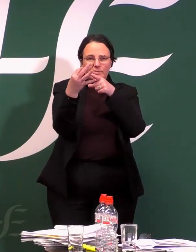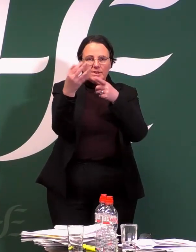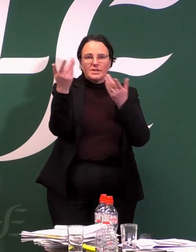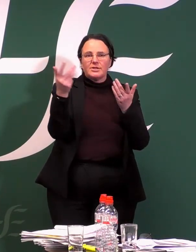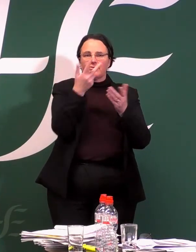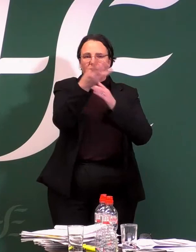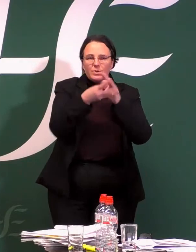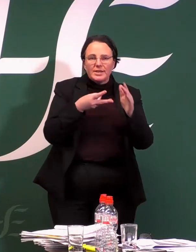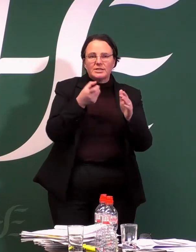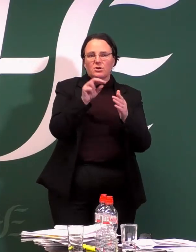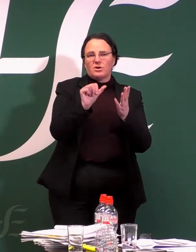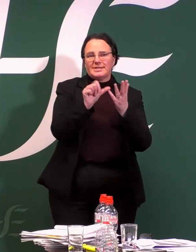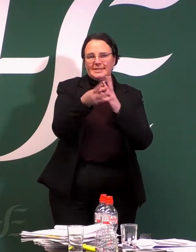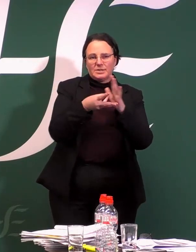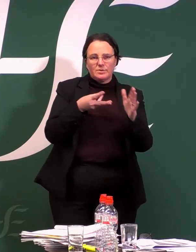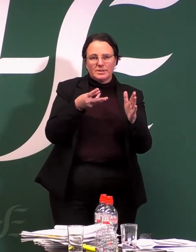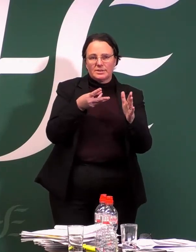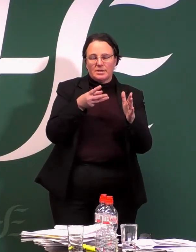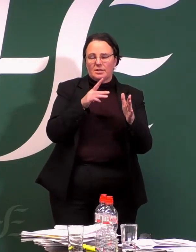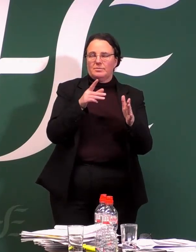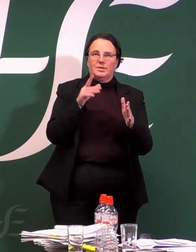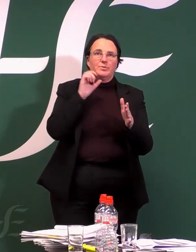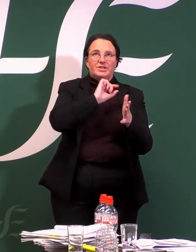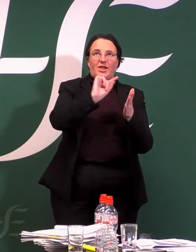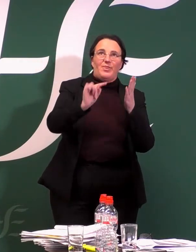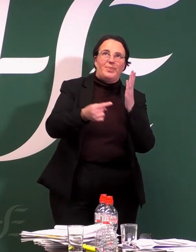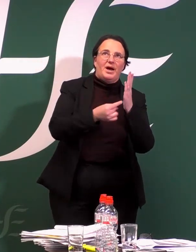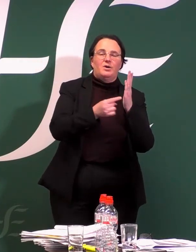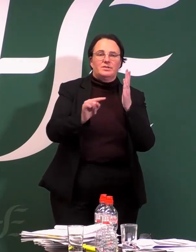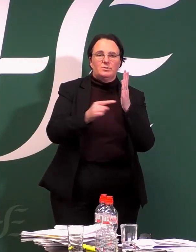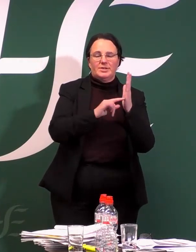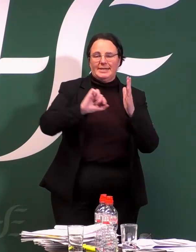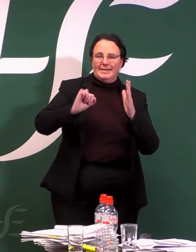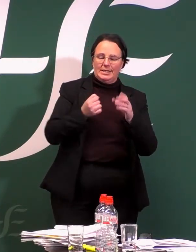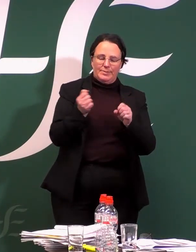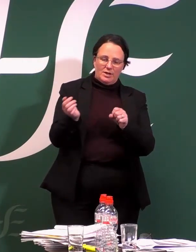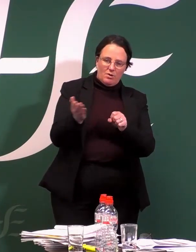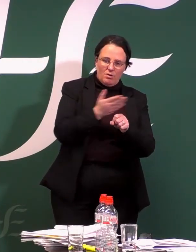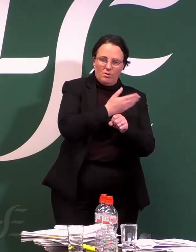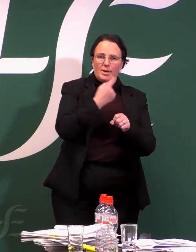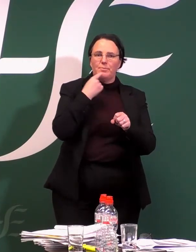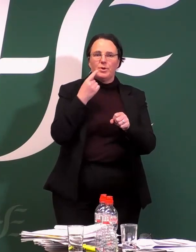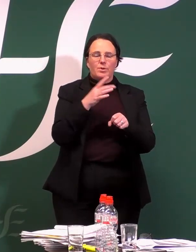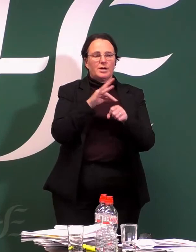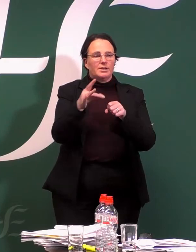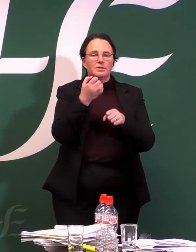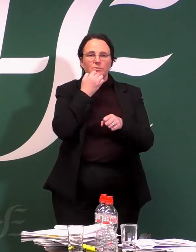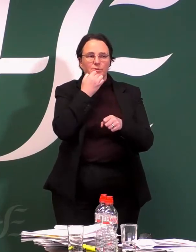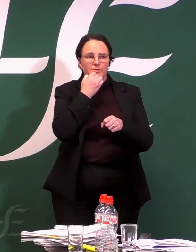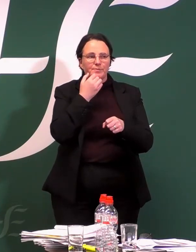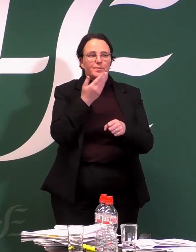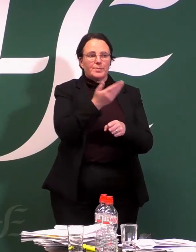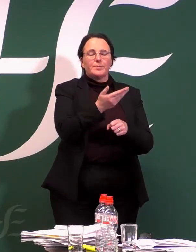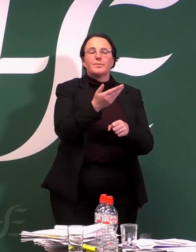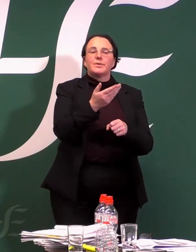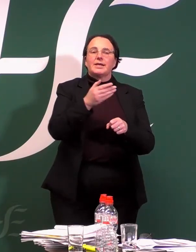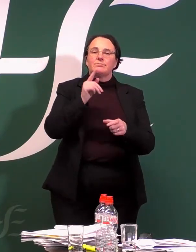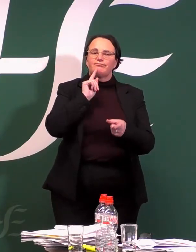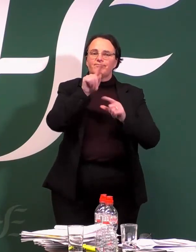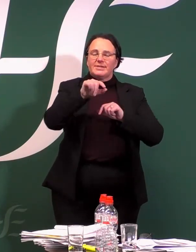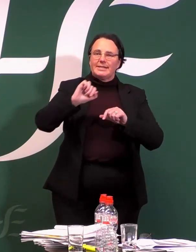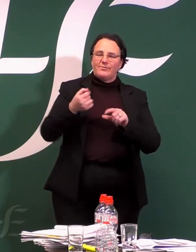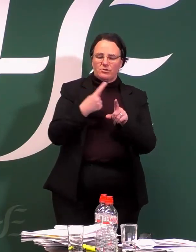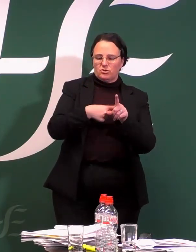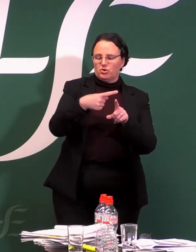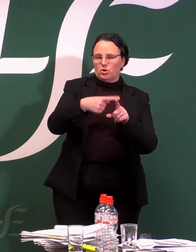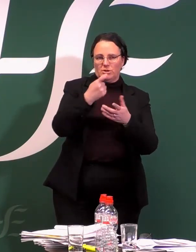reasonable time that we keep these samples for? Obviously, there's thousands of them, so we're hardly keeping all of them. But what kind of numbers are we keeping? They're kept for a very short period. I can't give